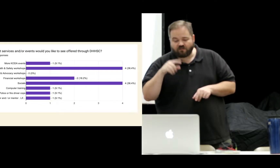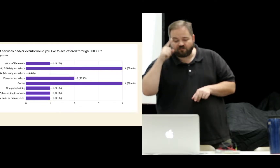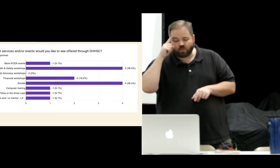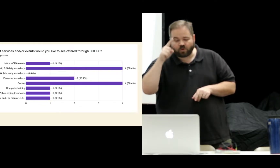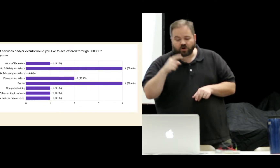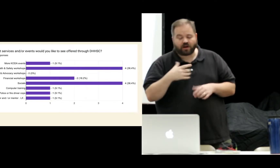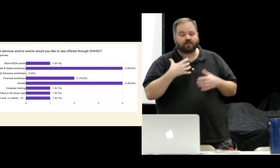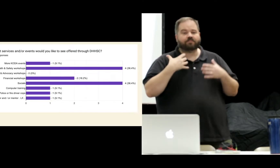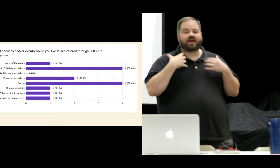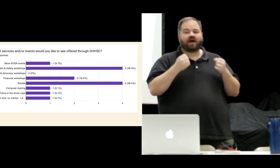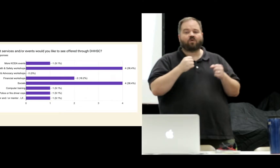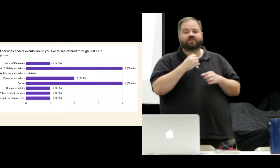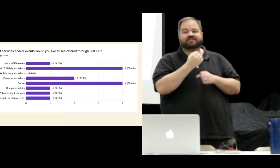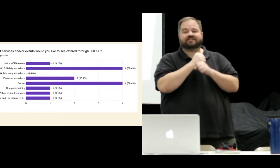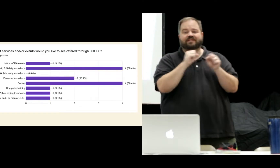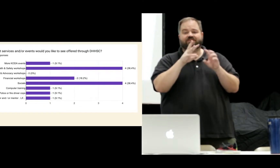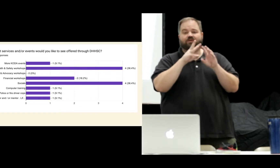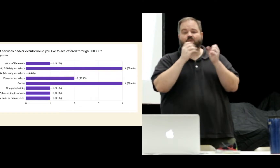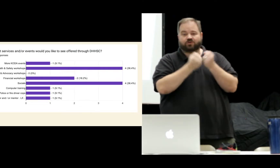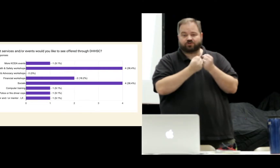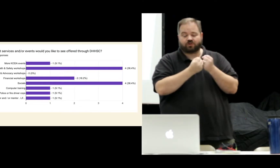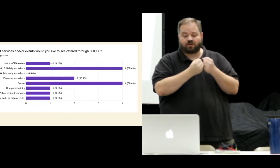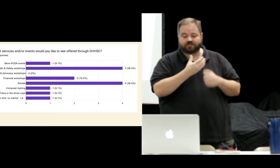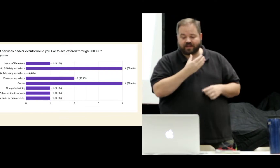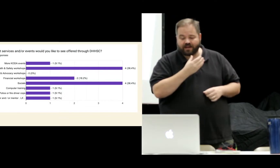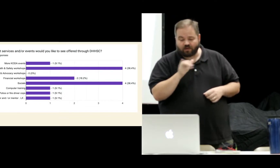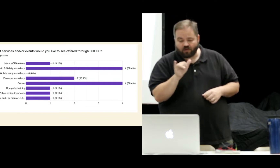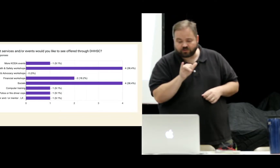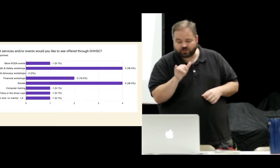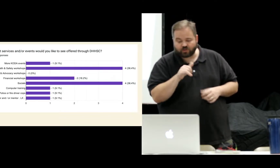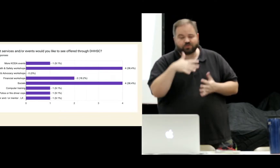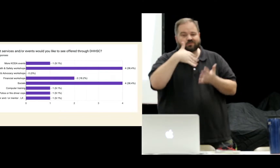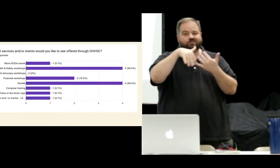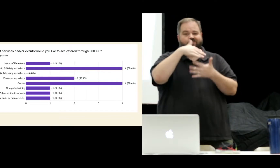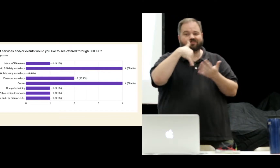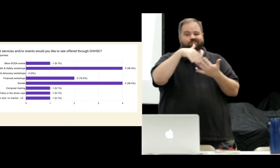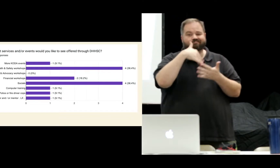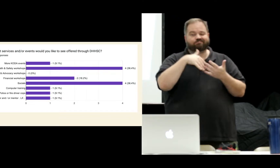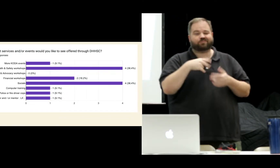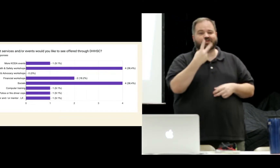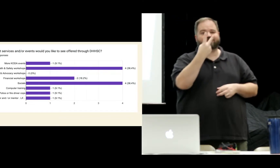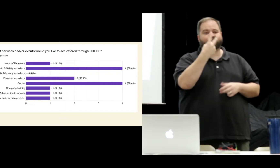56% Were. of those were, 36% was because of health